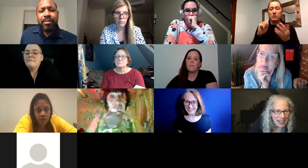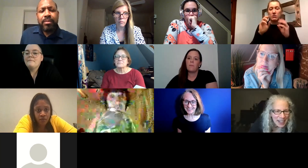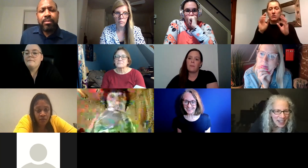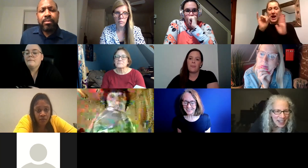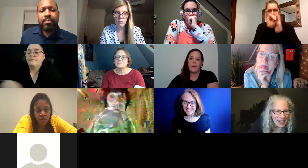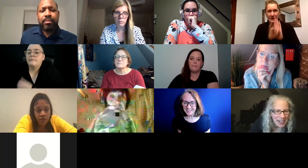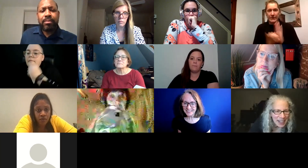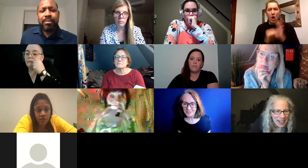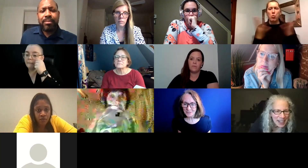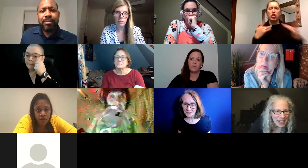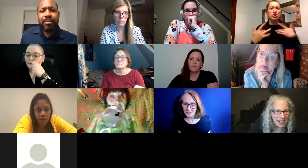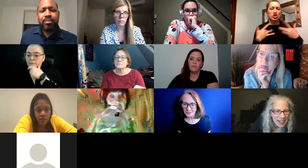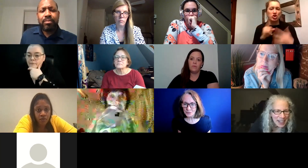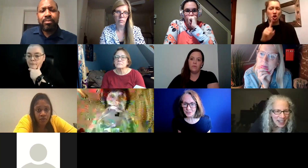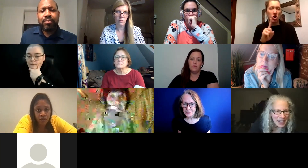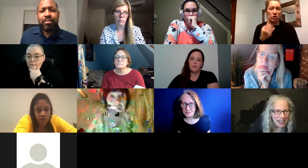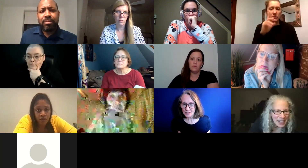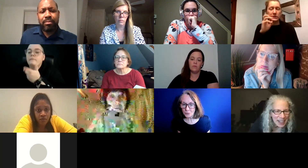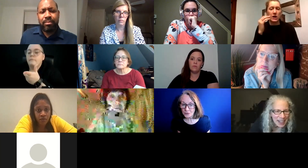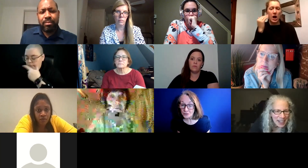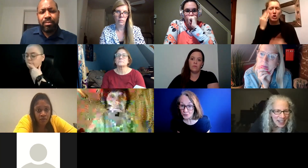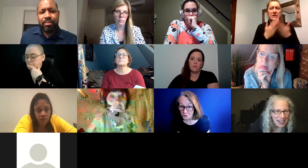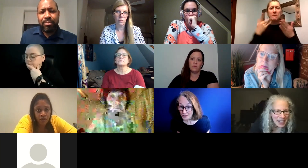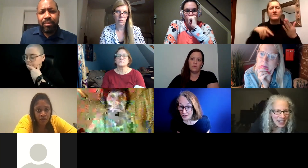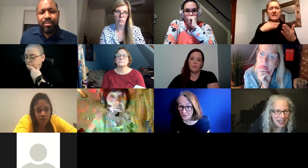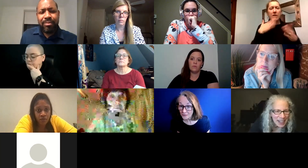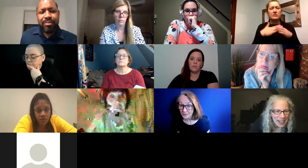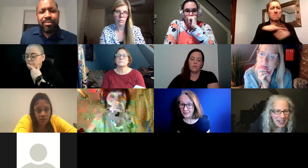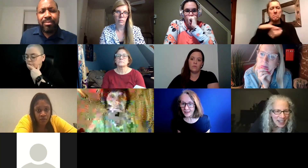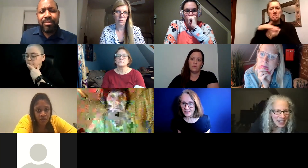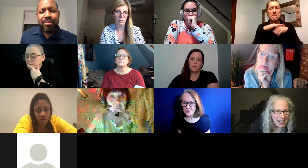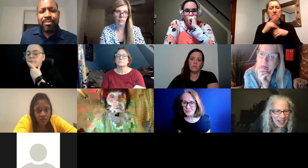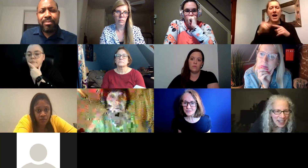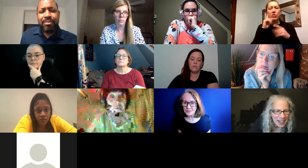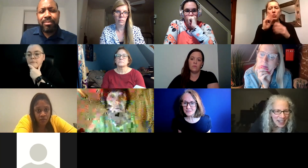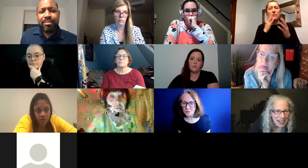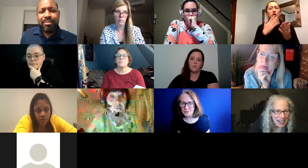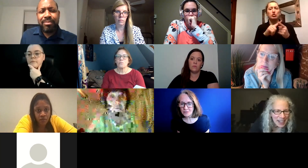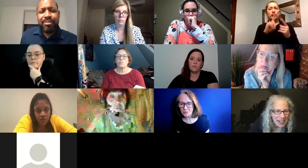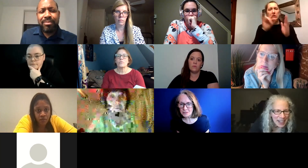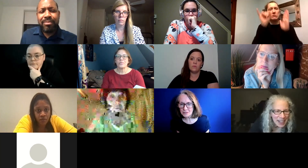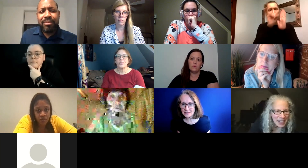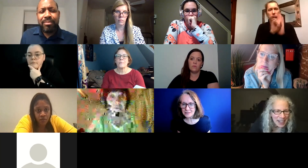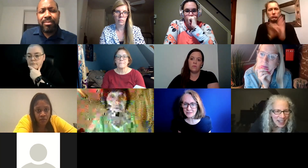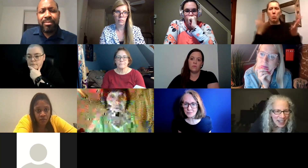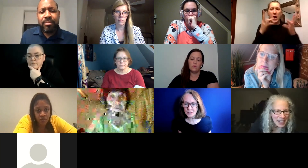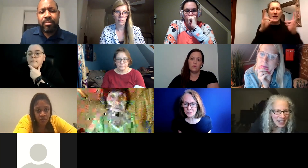I think if we identify what the concerns are, I know that some of us have a basic idea, but I think we need to